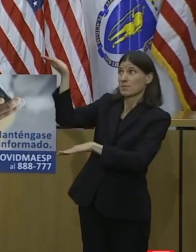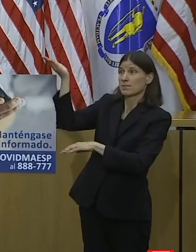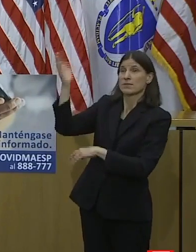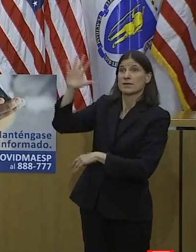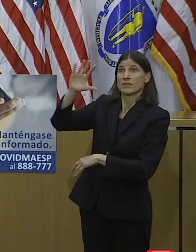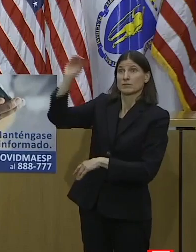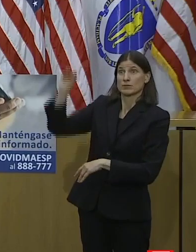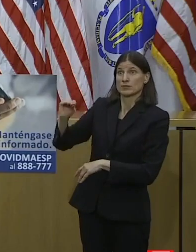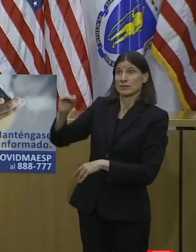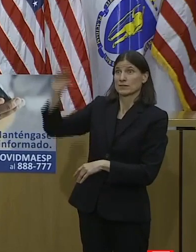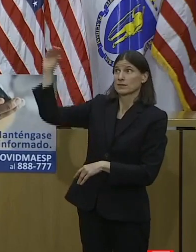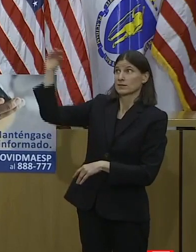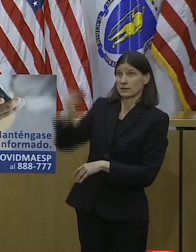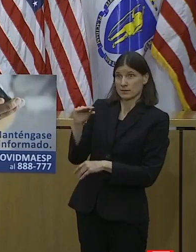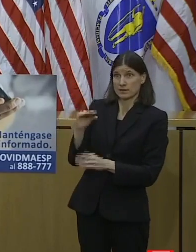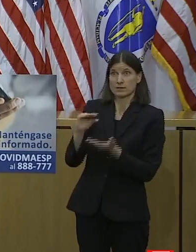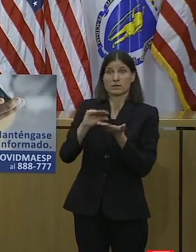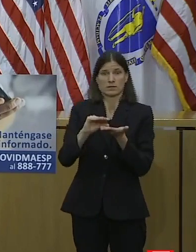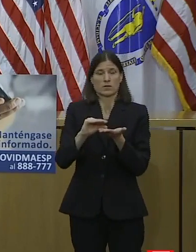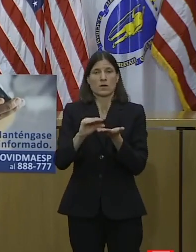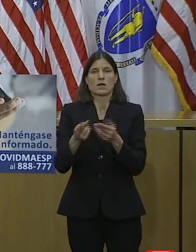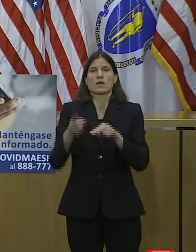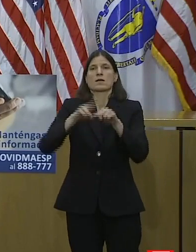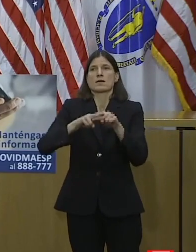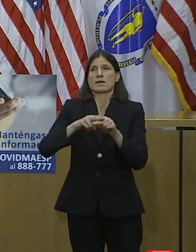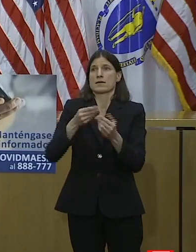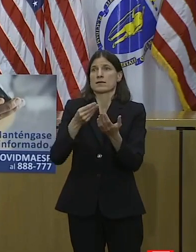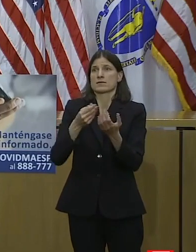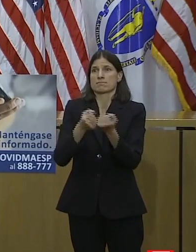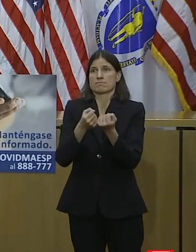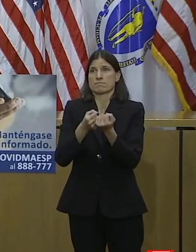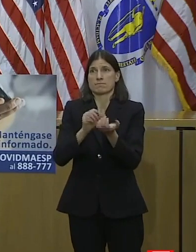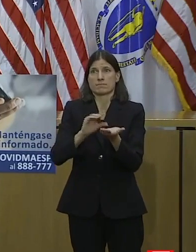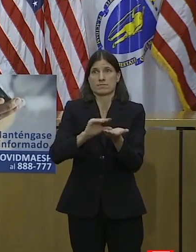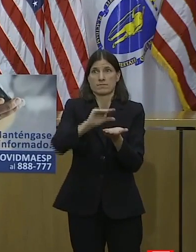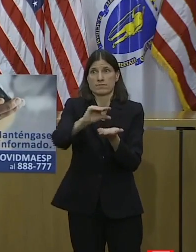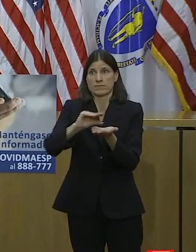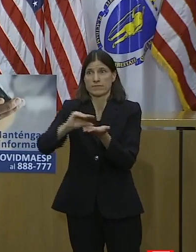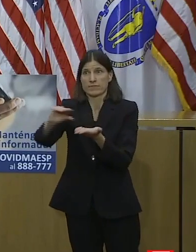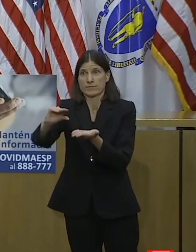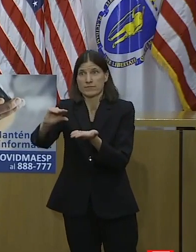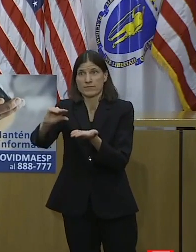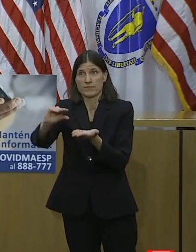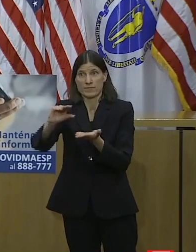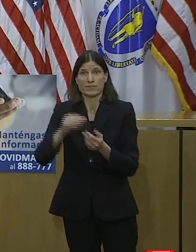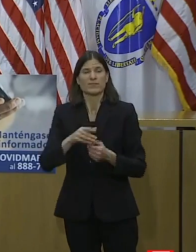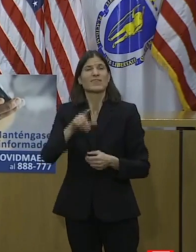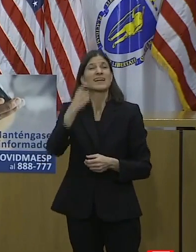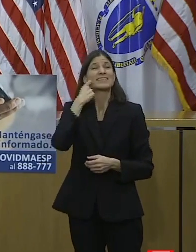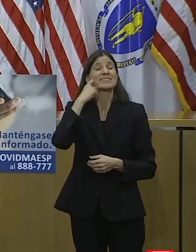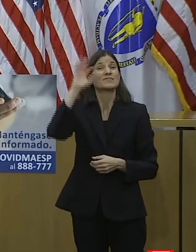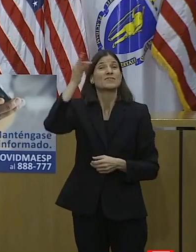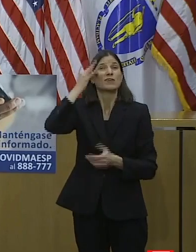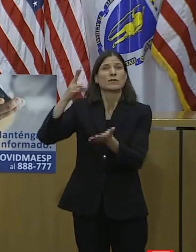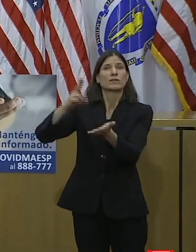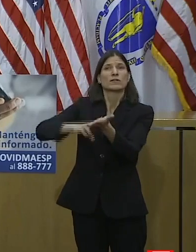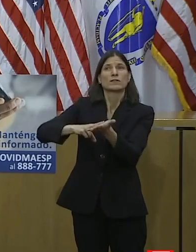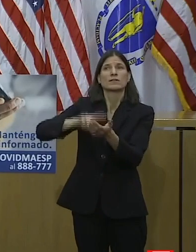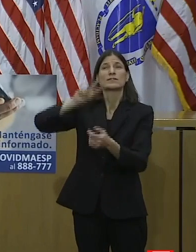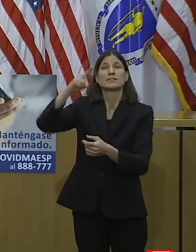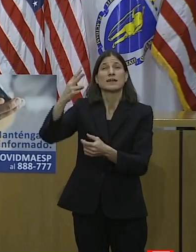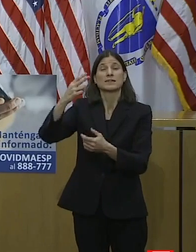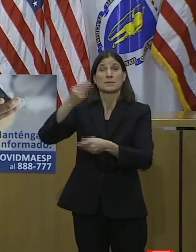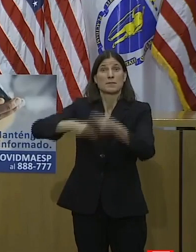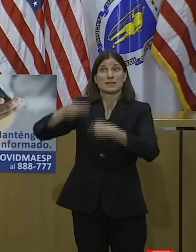is I think that was in the second stimulus. Doesn't get a lot of attention, but it was a big deal, not just for us, but